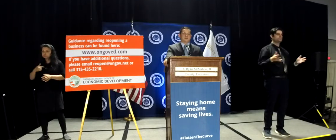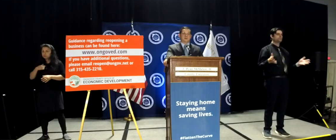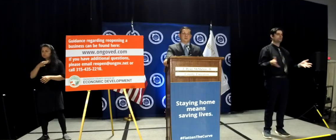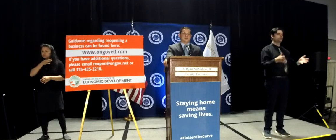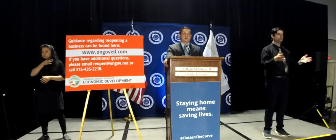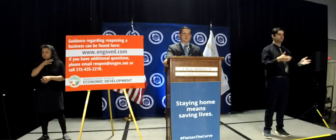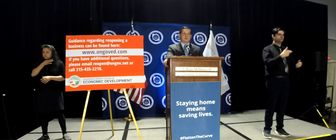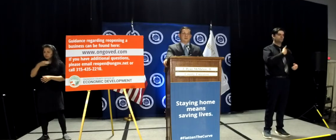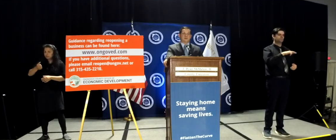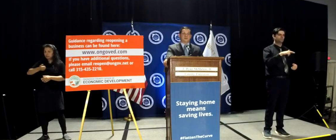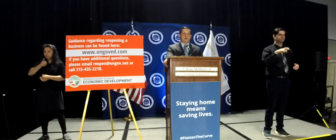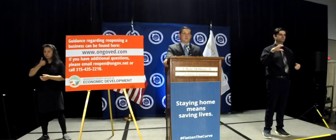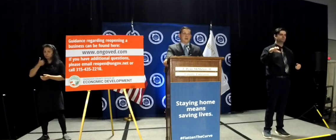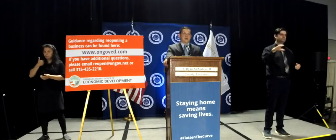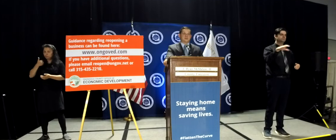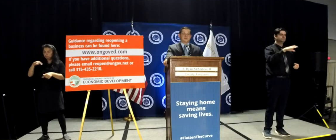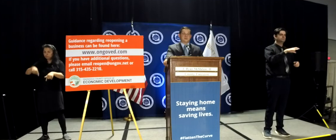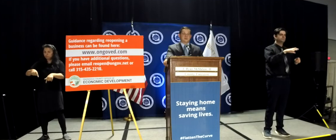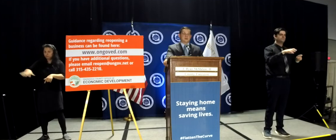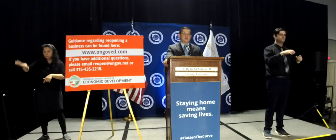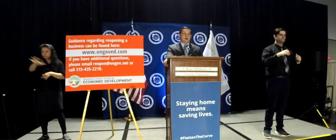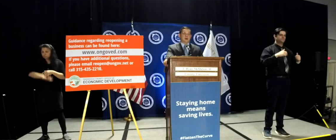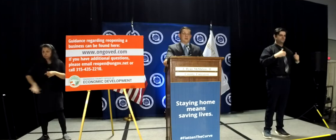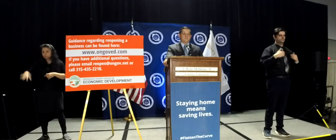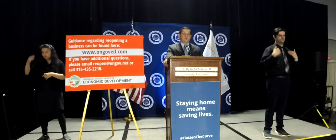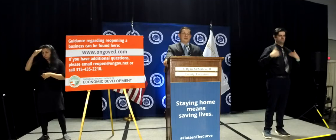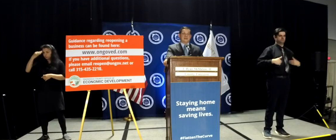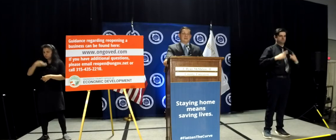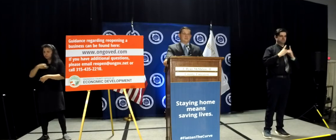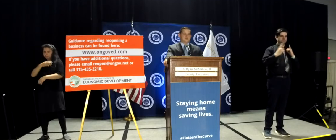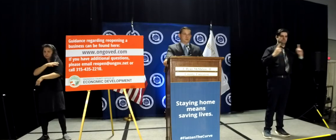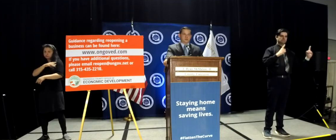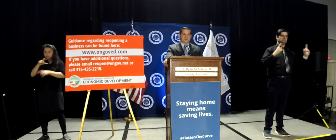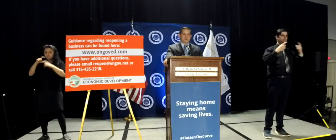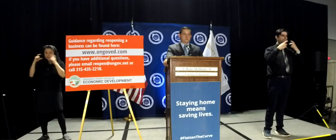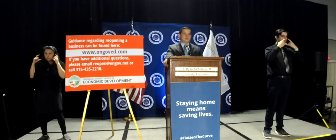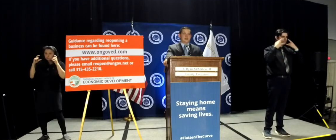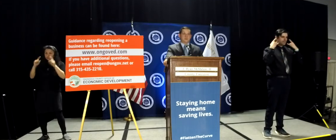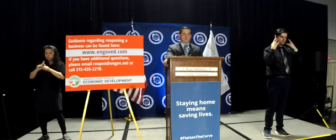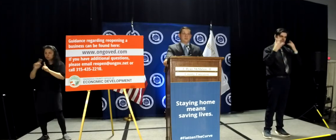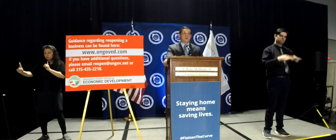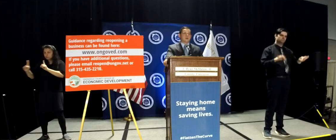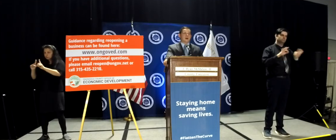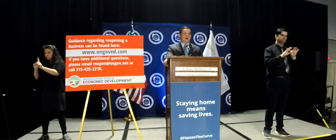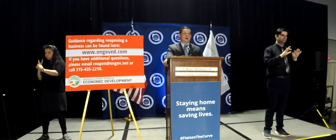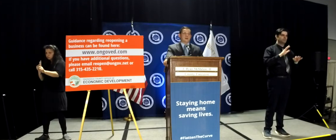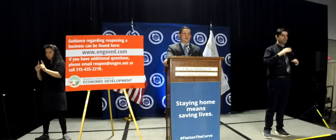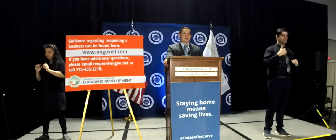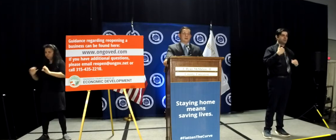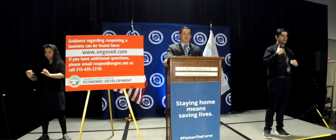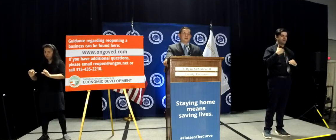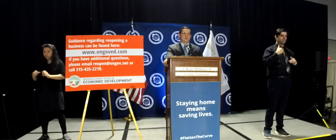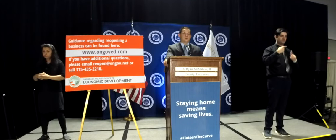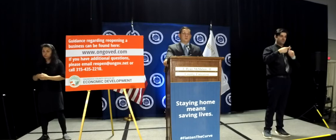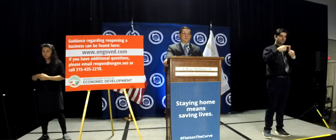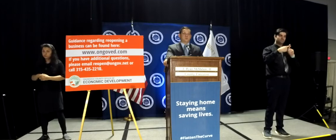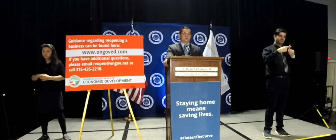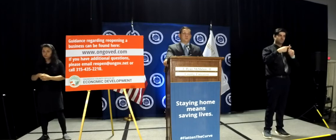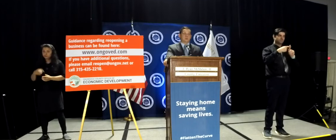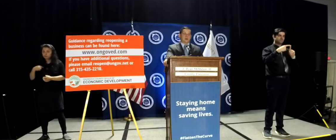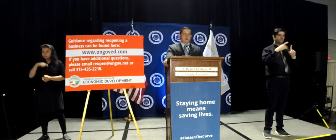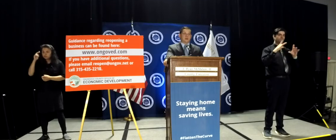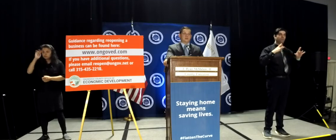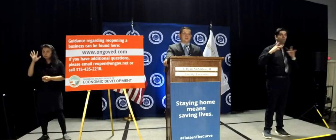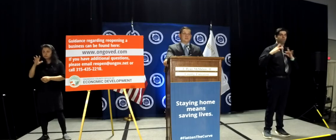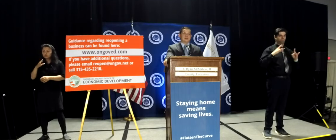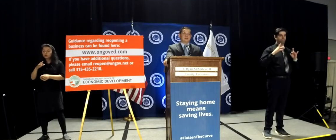got to be physical distancing. Everything's got to be masks. We've had cases from churches. That's happened. And to